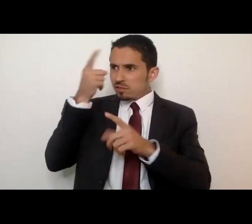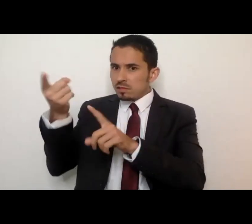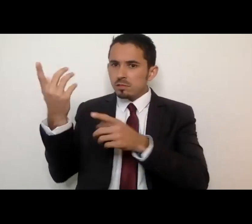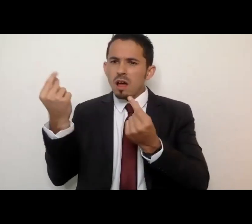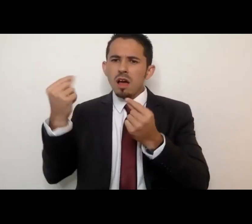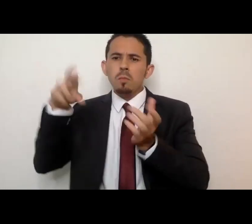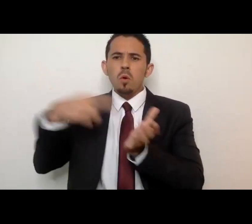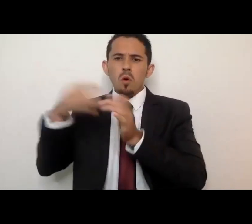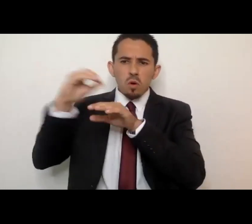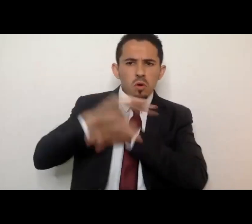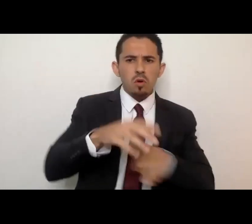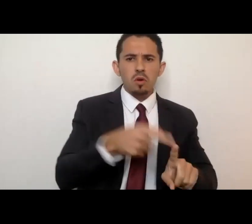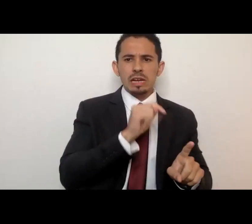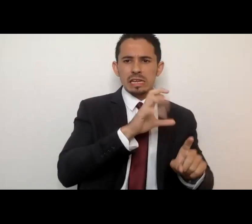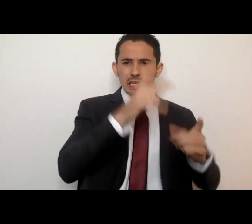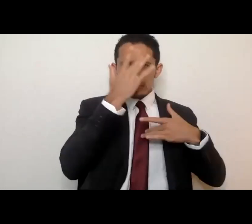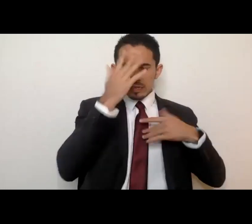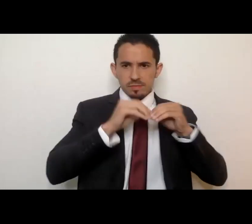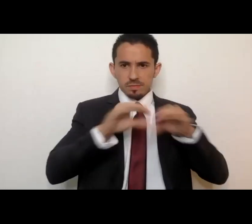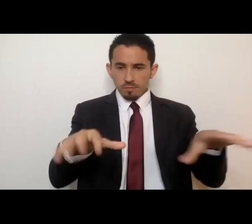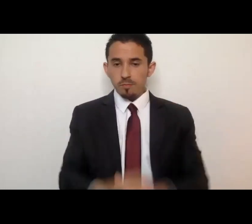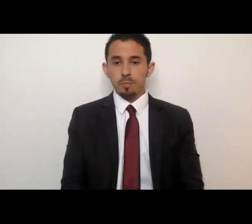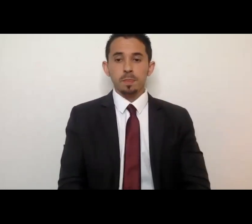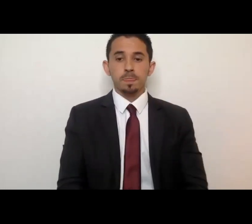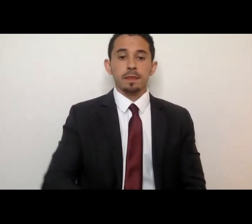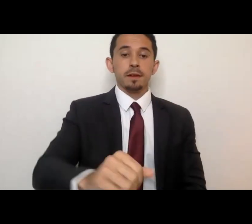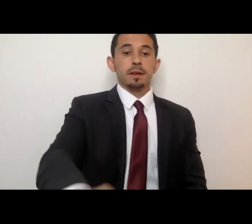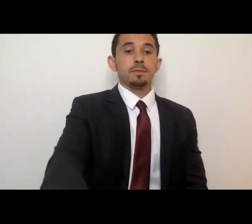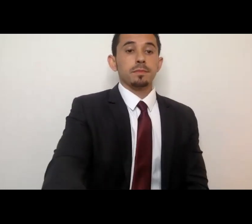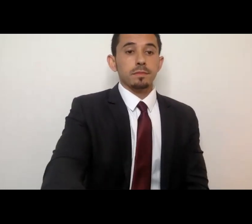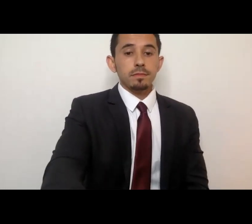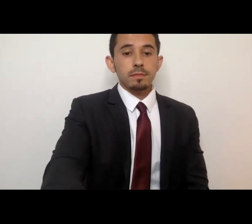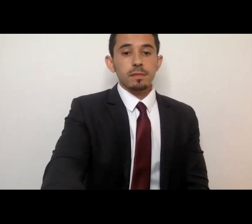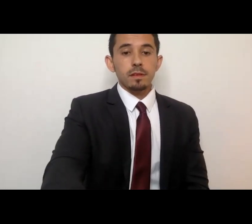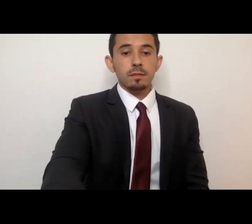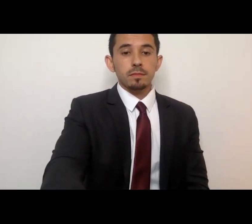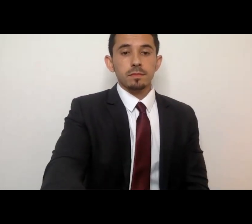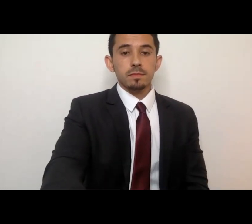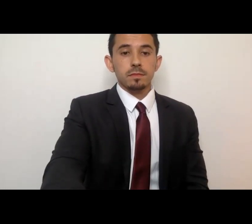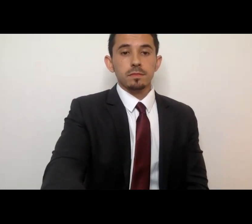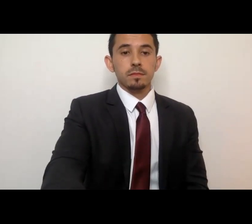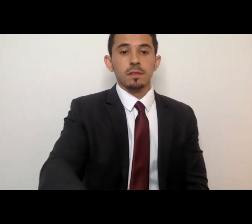to the healthcare system. What role do they play in tick-borne diseases and their spread?